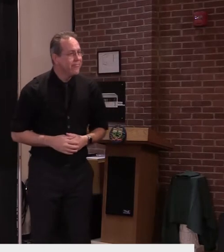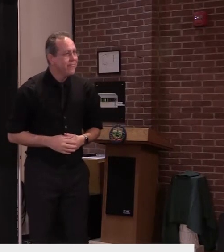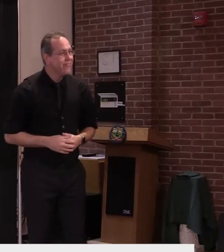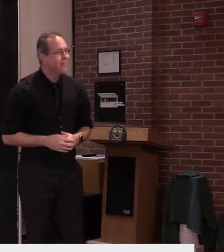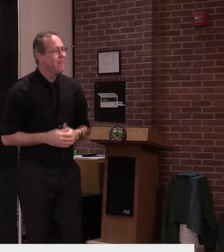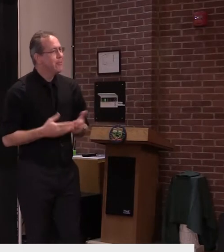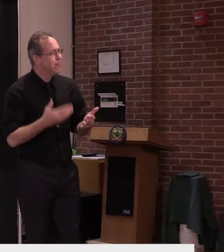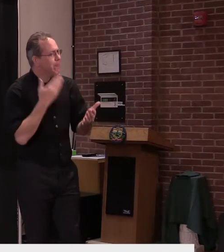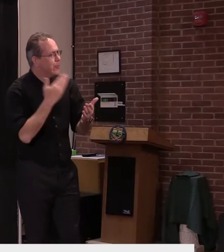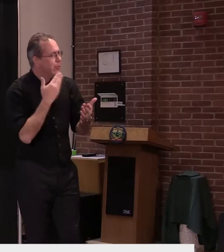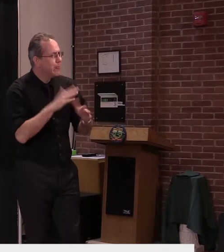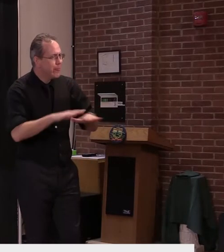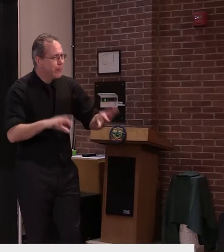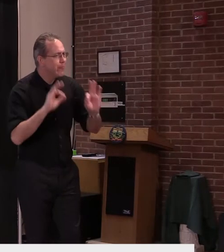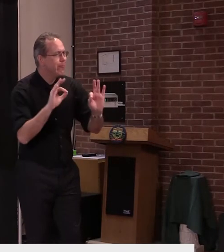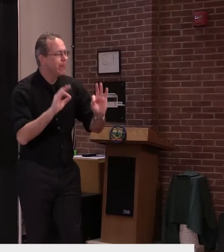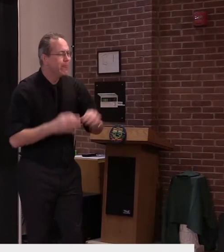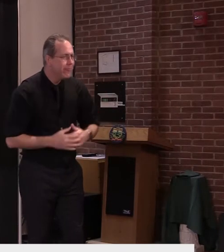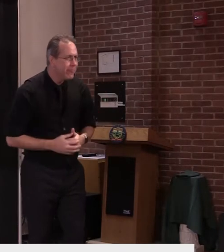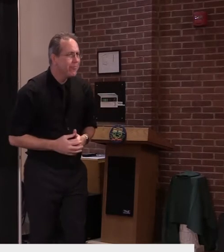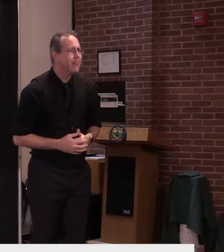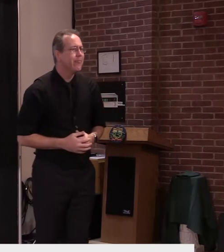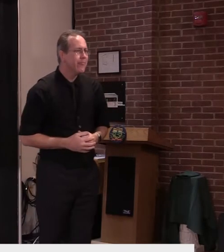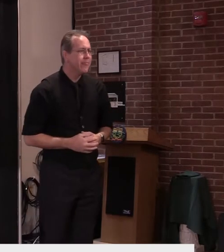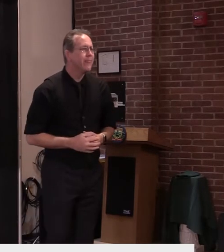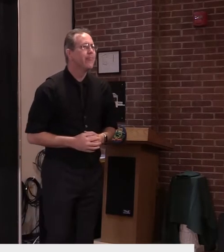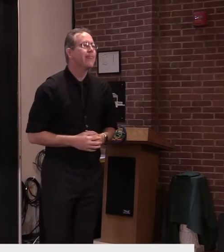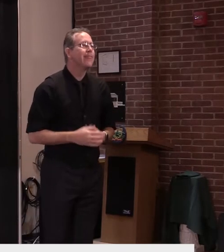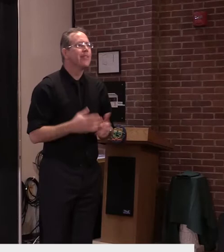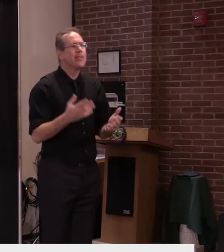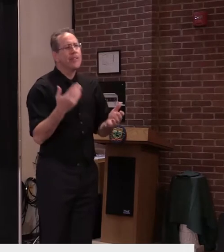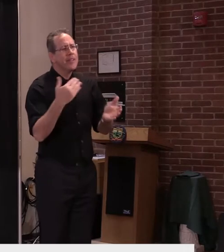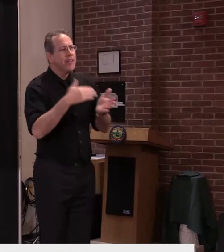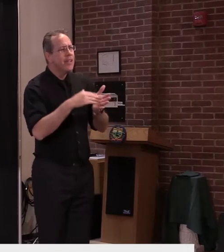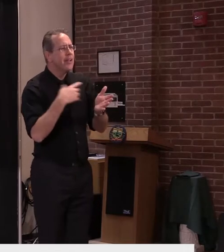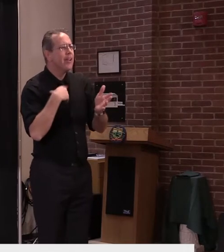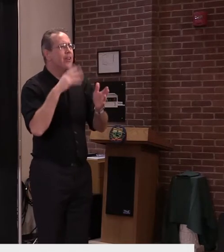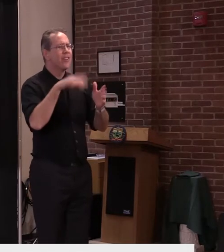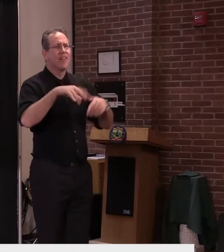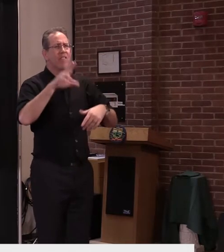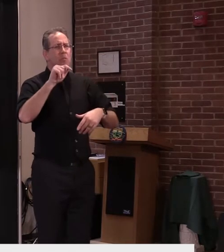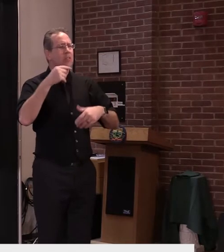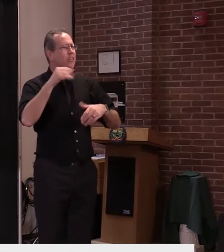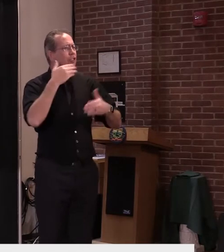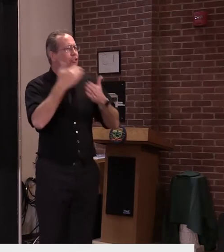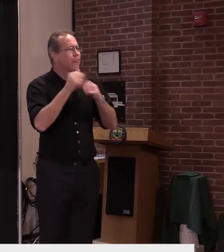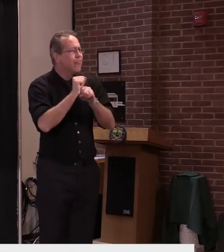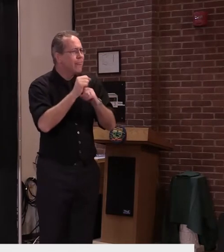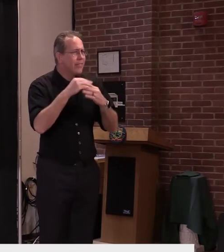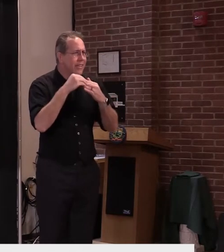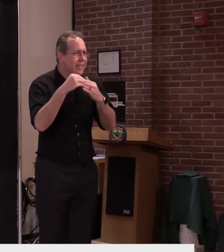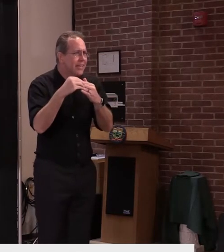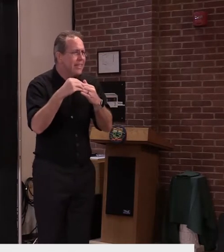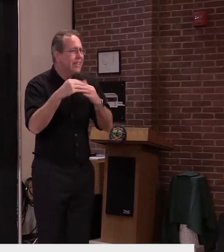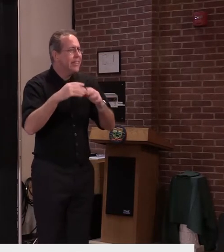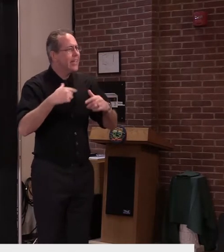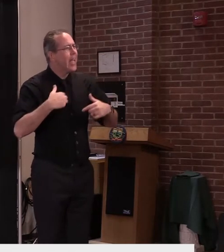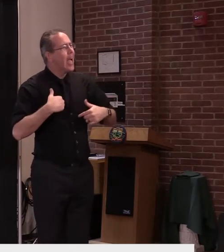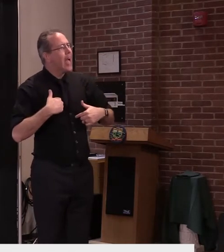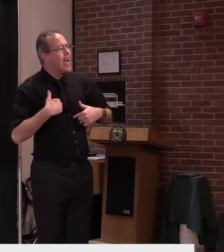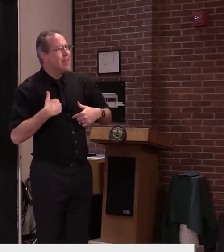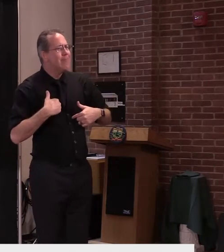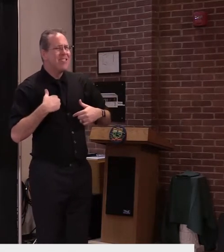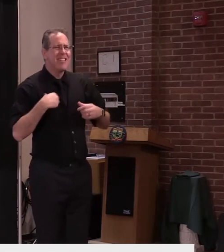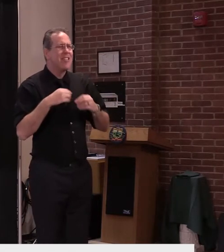47.4% in terms of those who are now fully vaccinated. So again, nation leading, we'd like to see that higher, of course, and certainly encourage parents to take advantage of